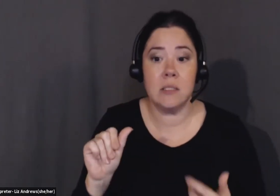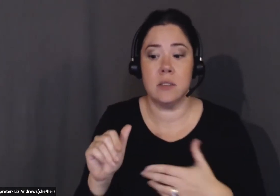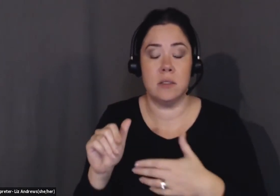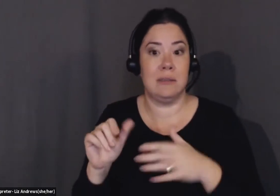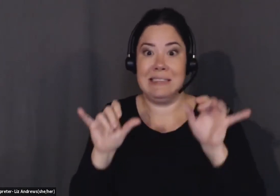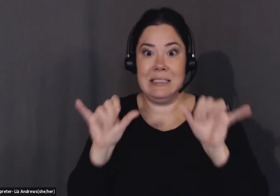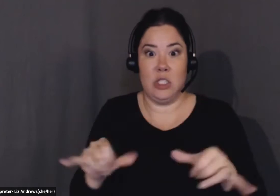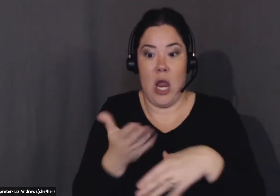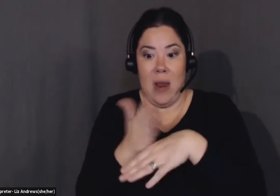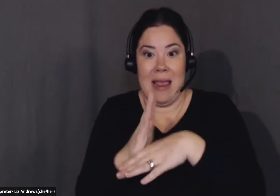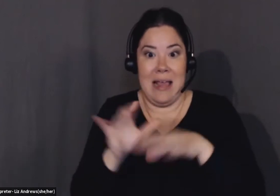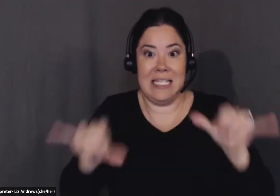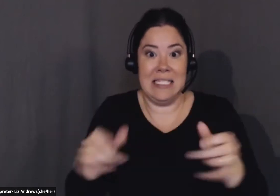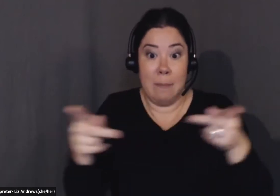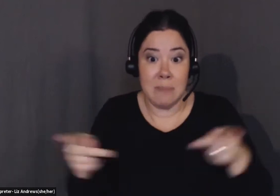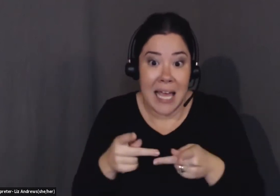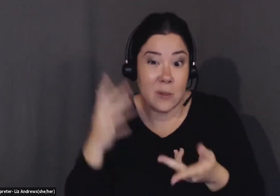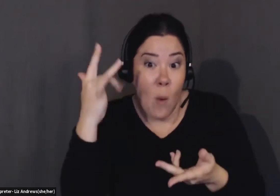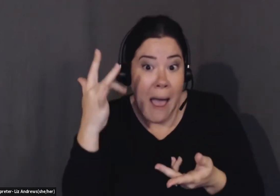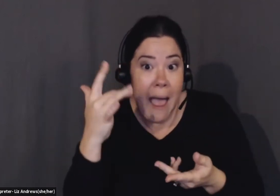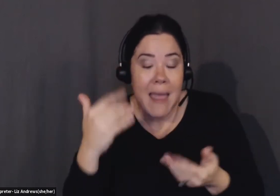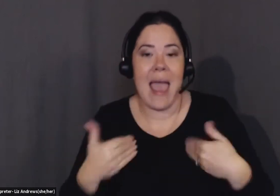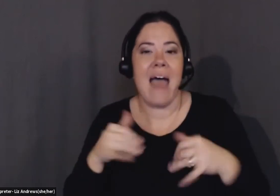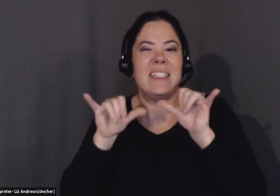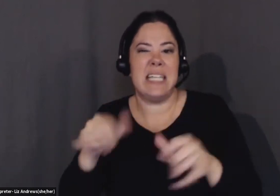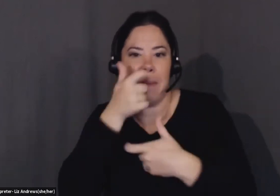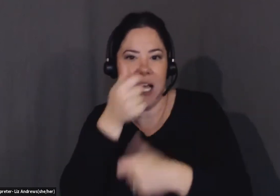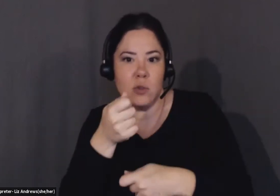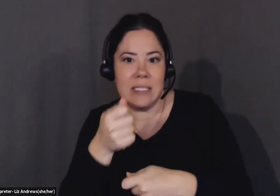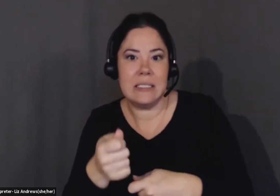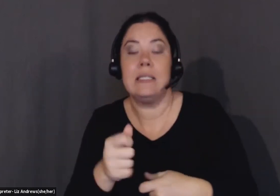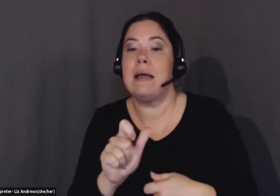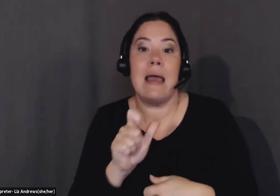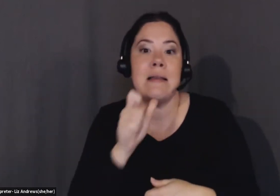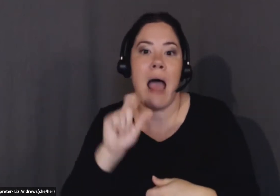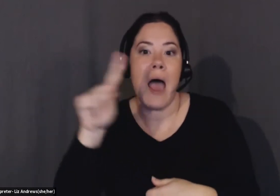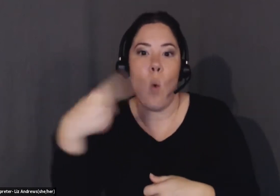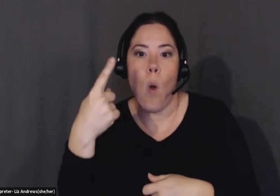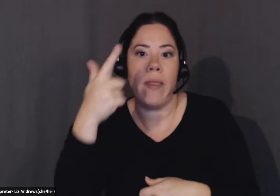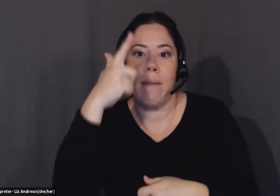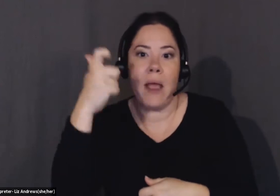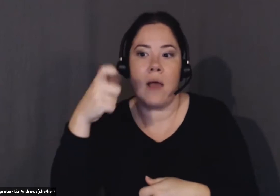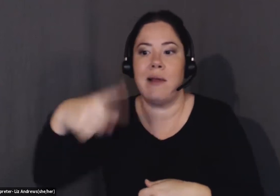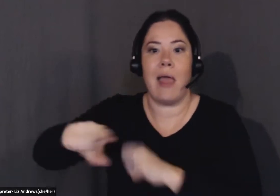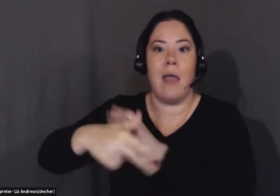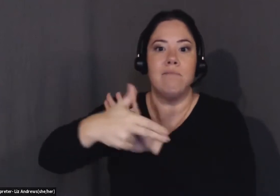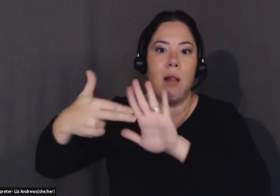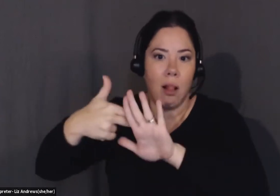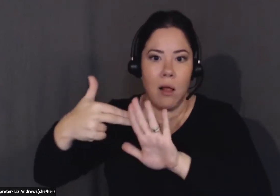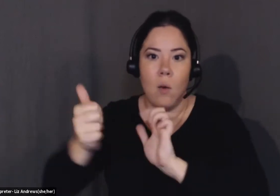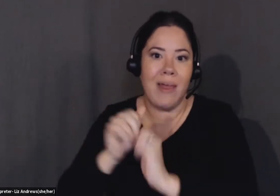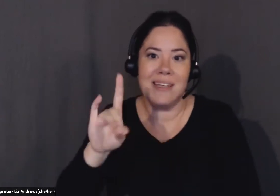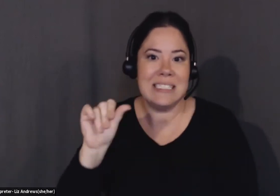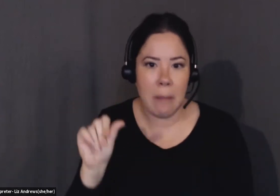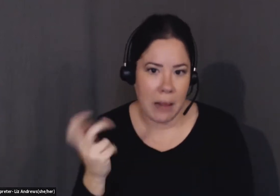space because they have the same interests, and not just sharing a similar space because they identify with